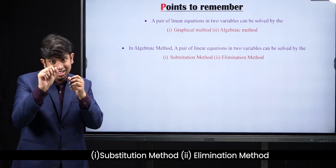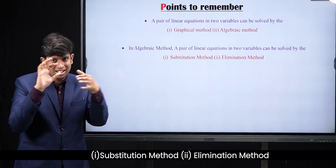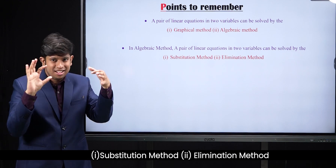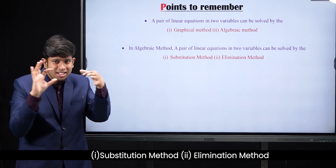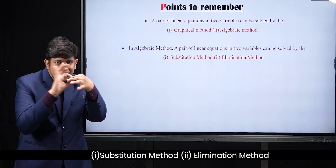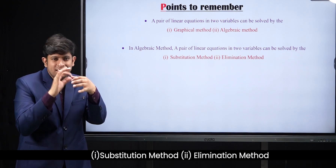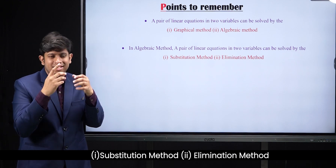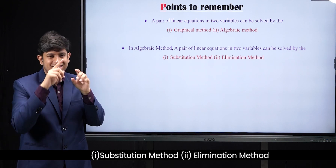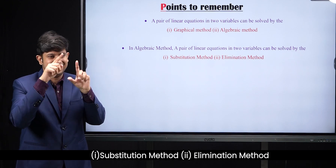method.